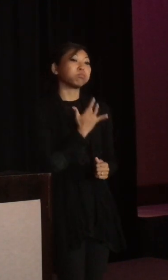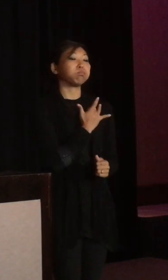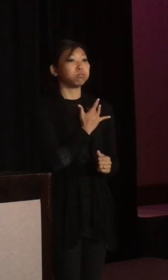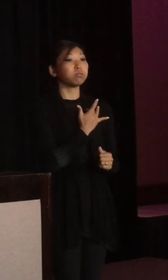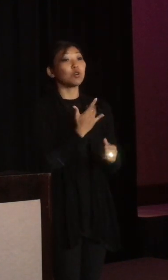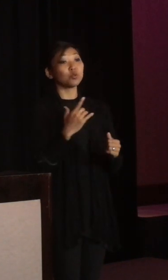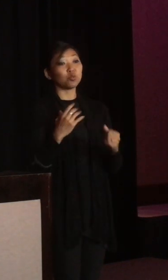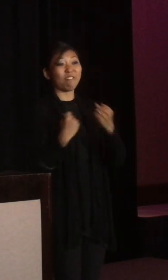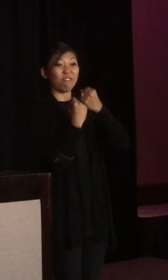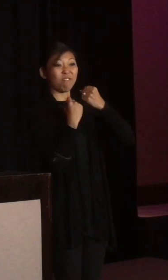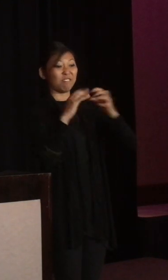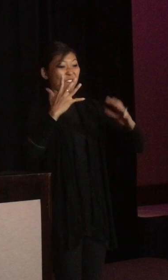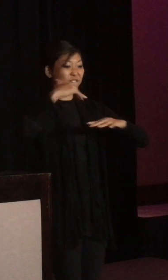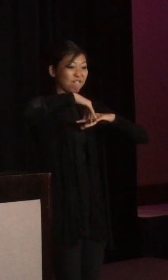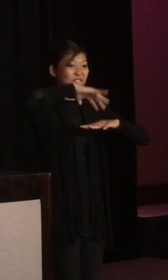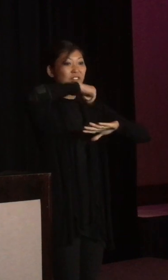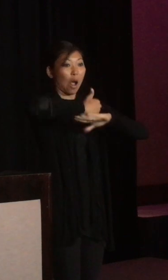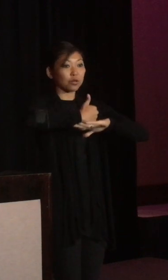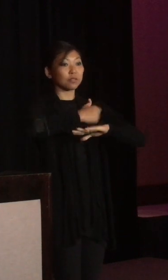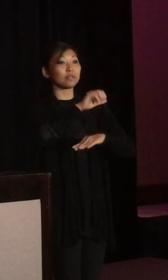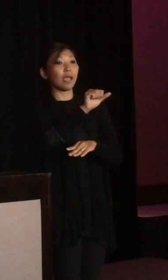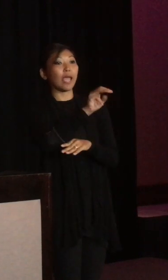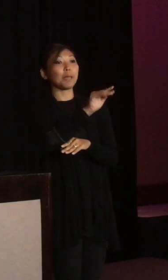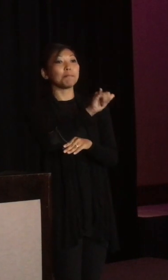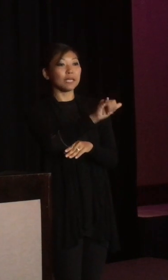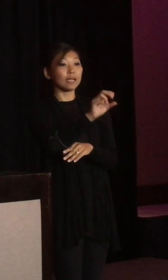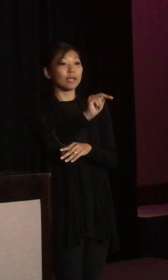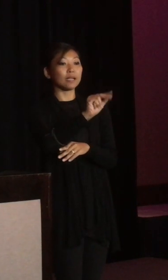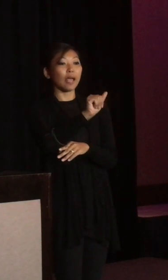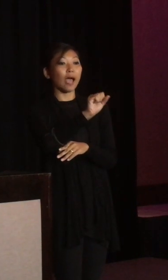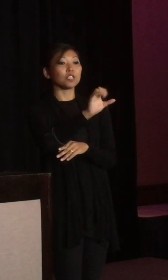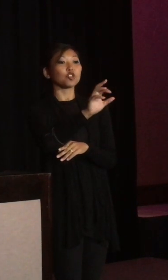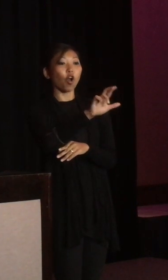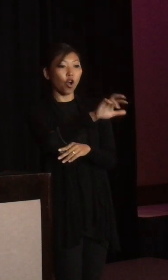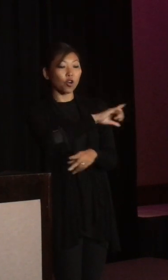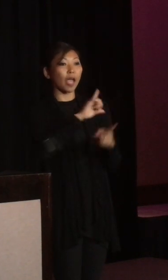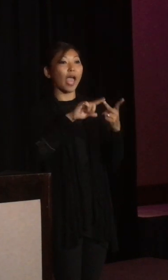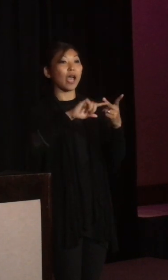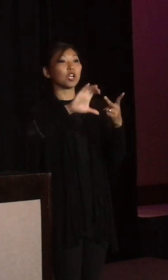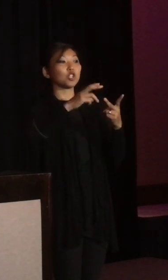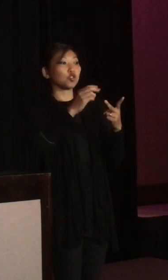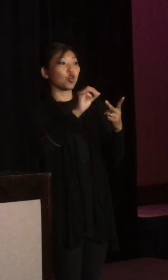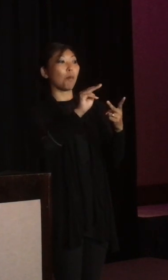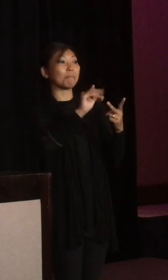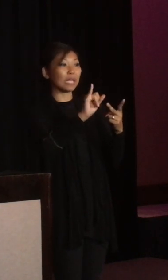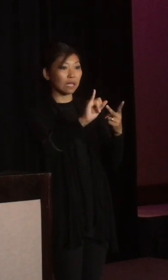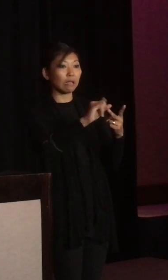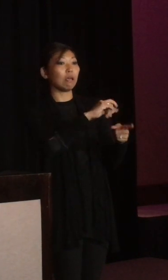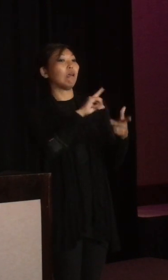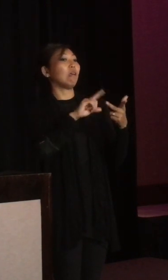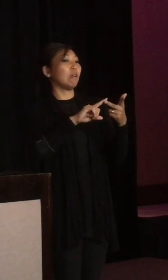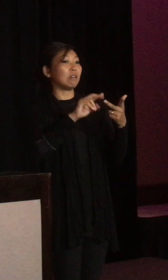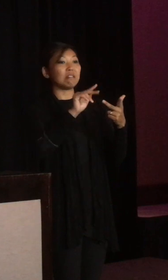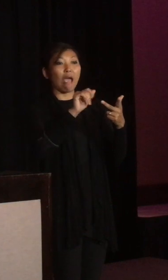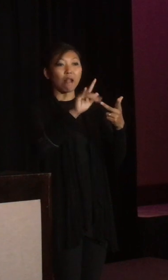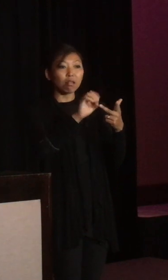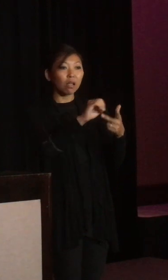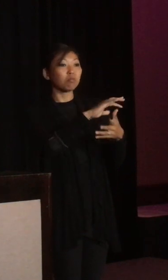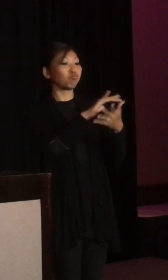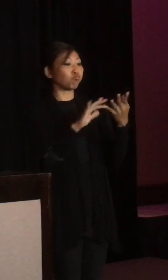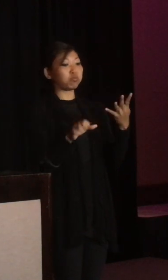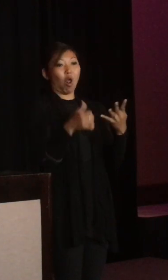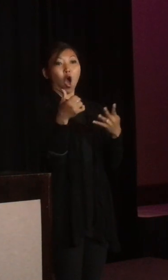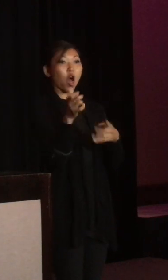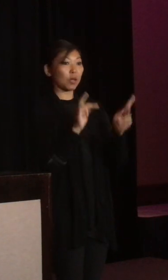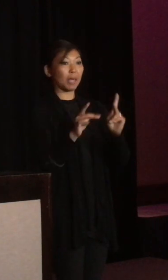Goal, Amy Nasker, and also Cho Mihi, Natalie Lemoyne, and others